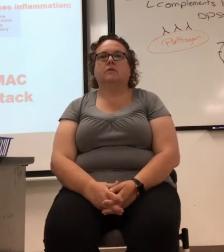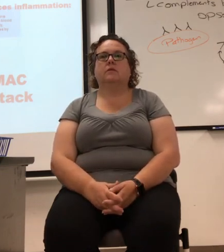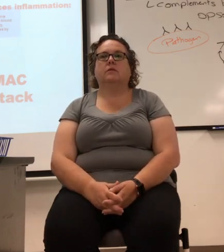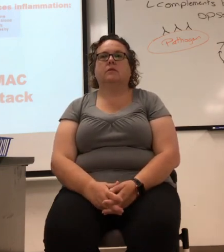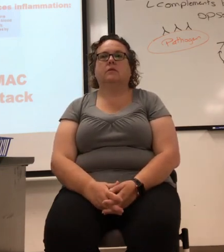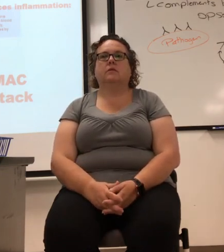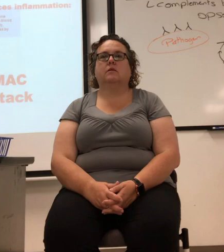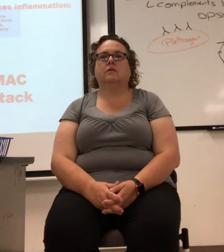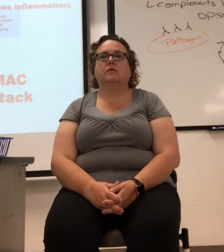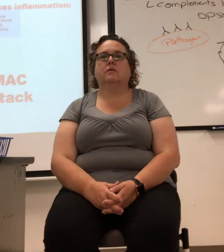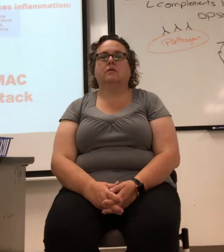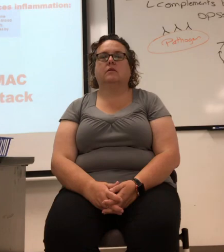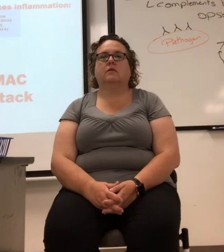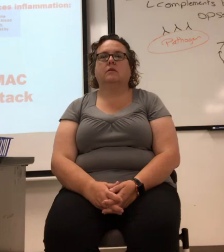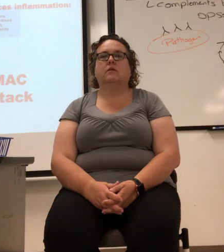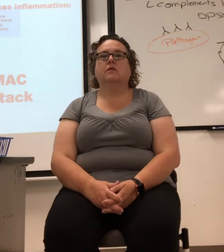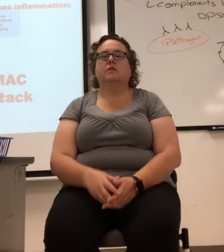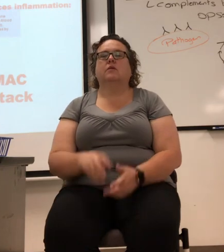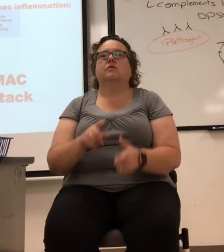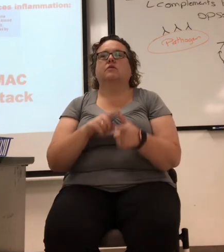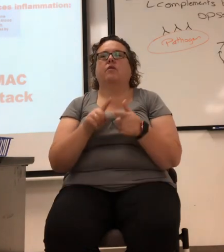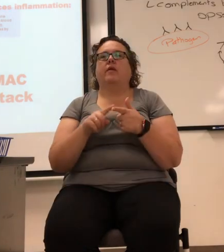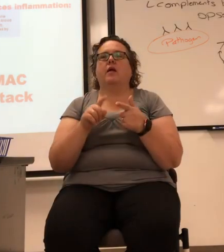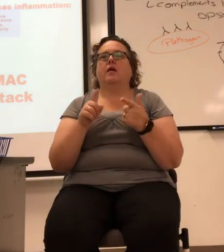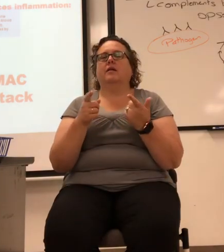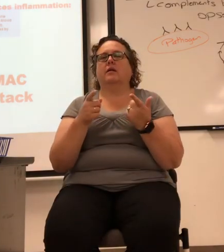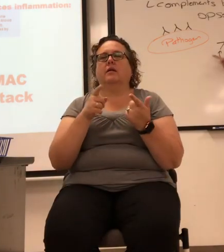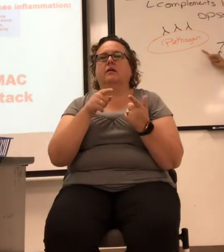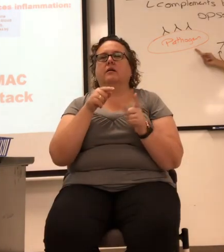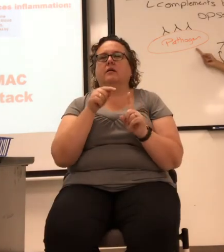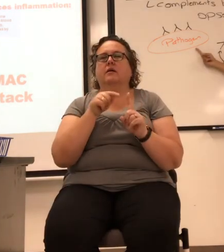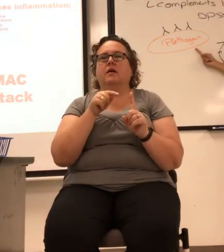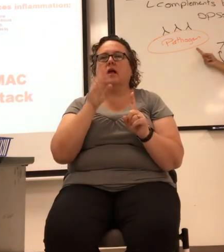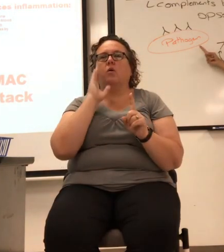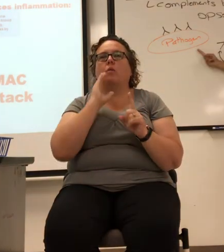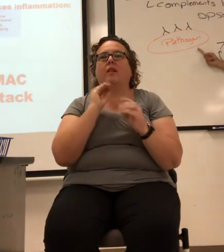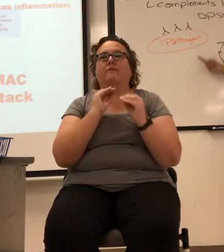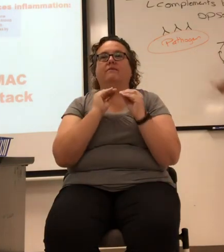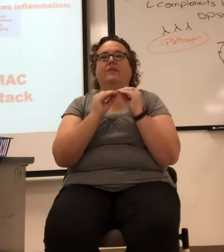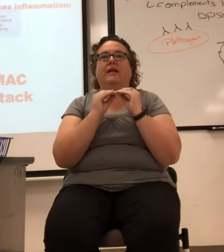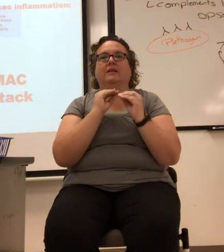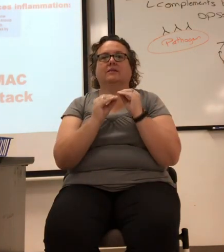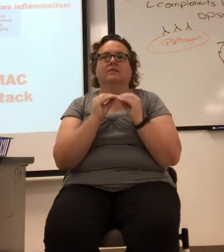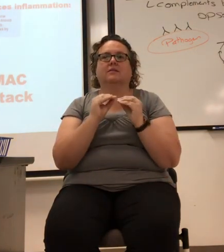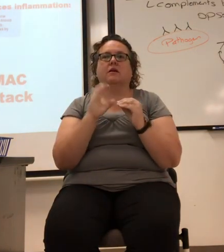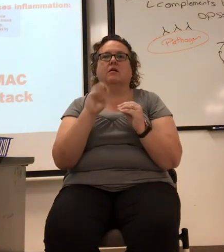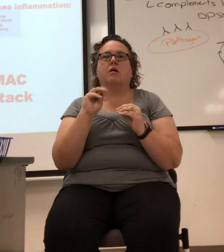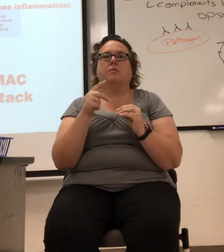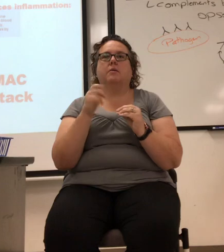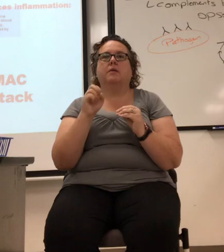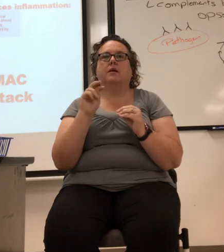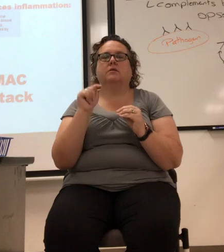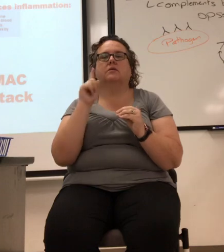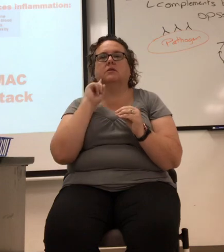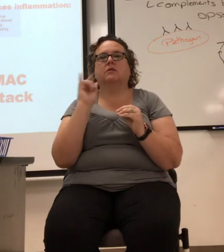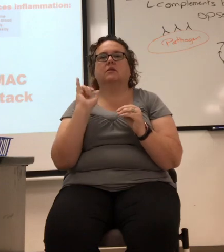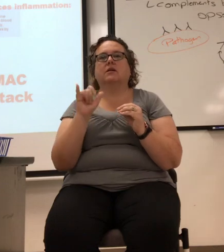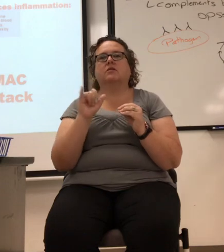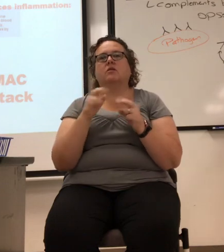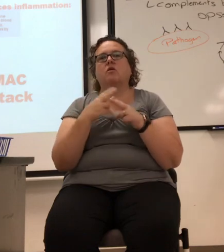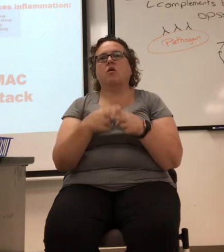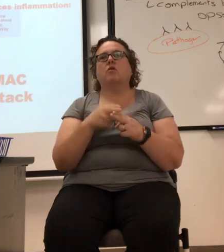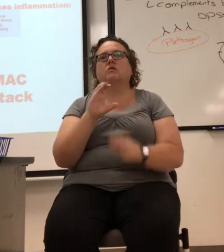So in that way, it kind of like gets a ride, and it's gonna. This one is gonna. It's gonna fix complement to the pathogen. It's called